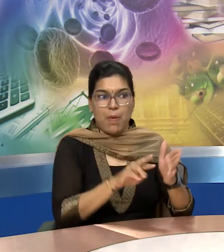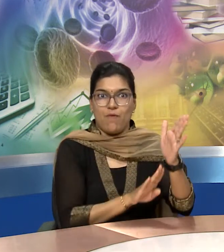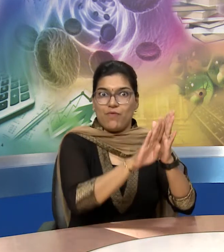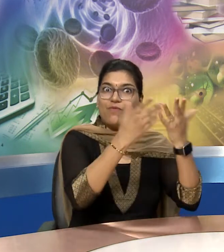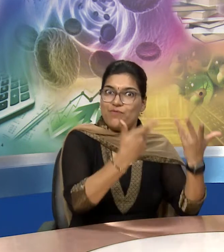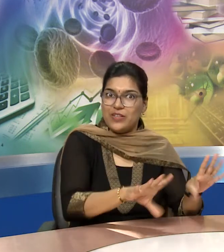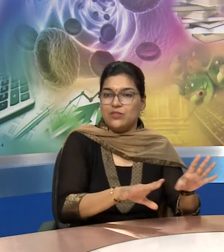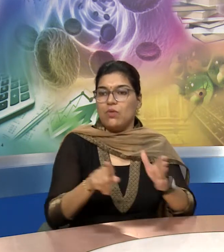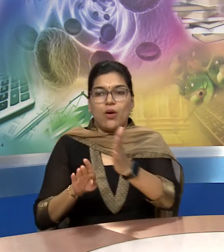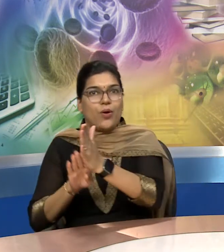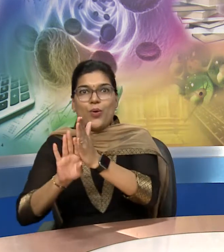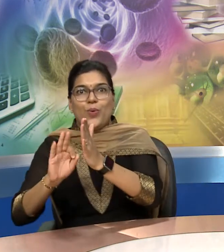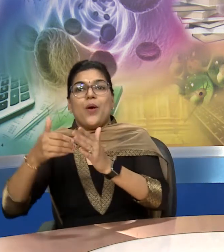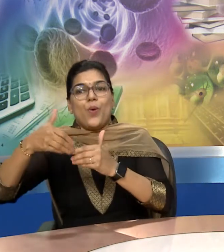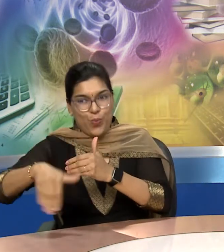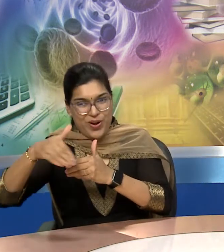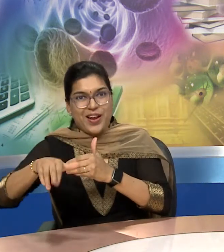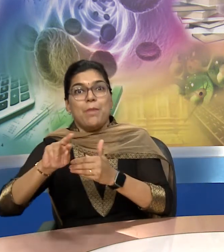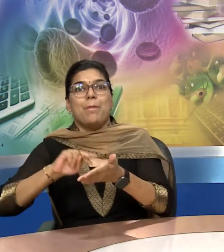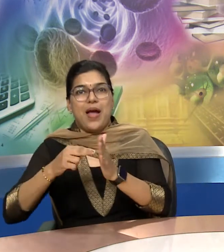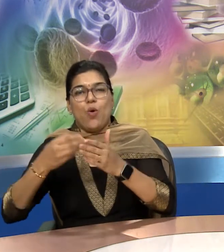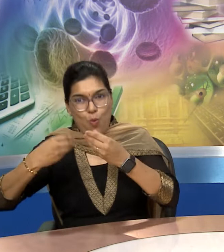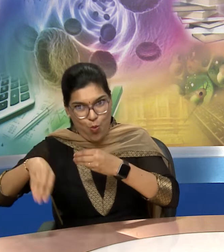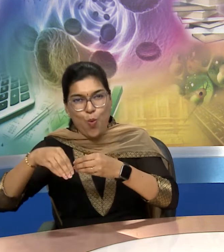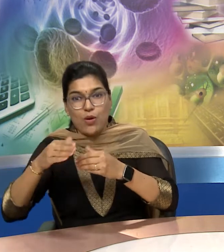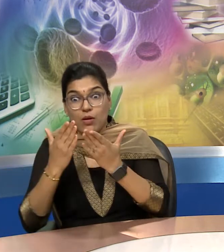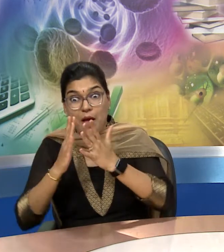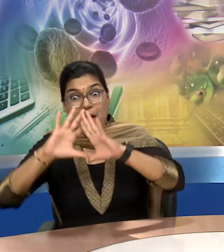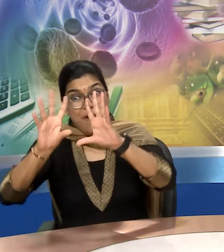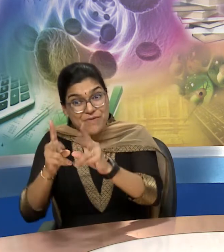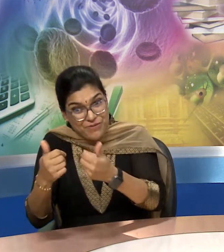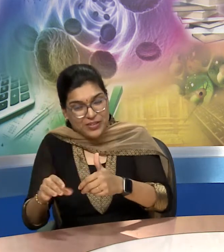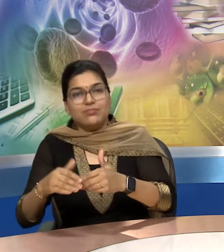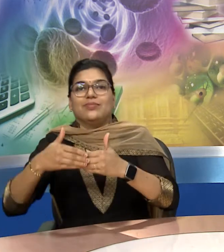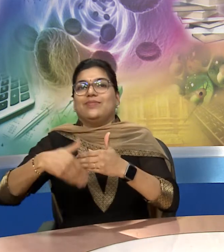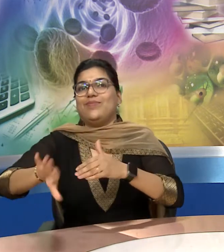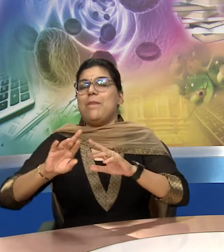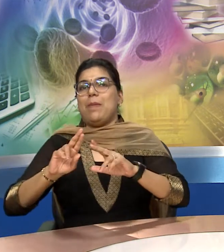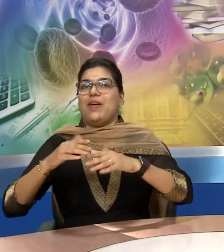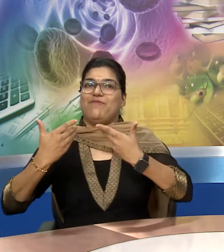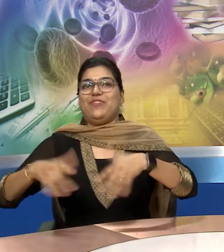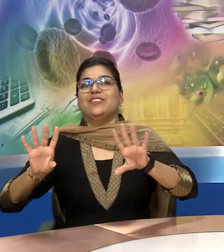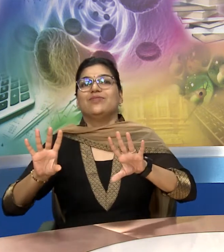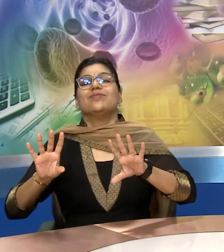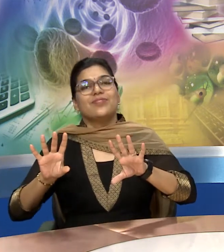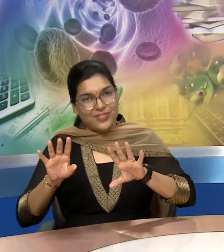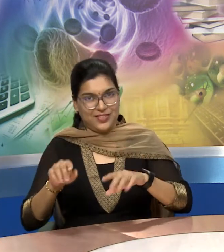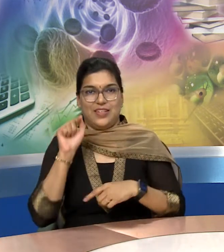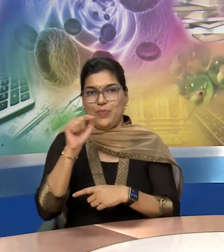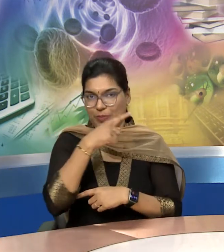because we know that library acts as a bridge between the developed and developing countries. So they